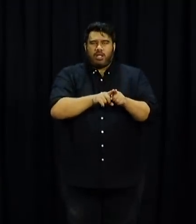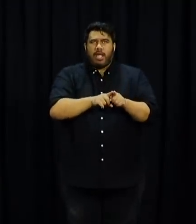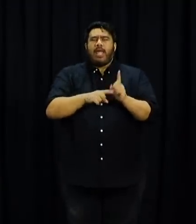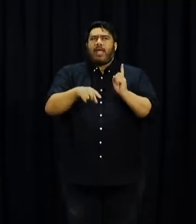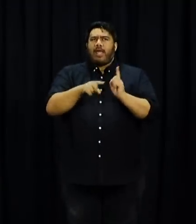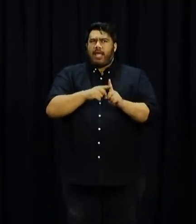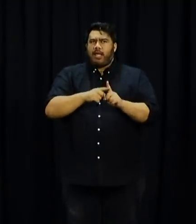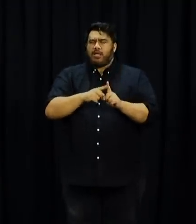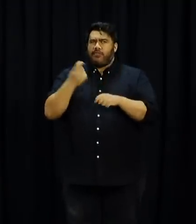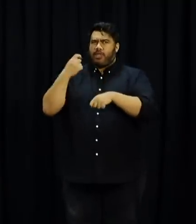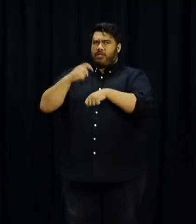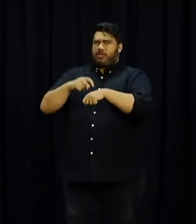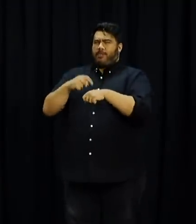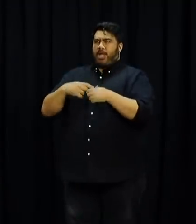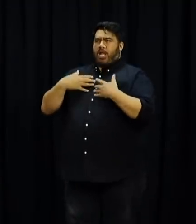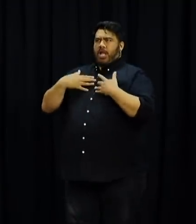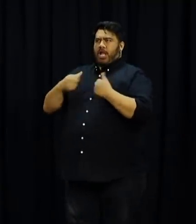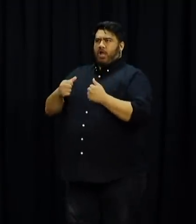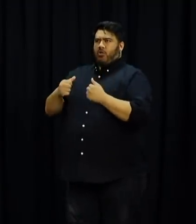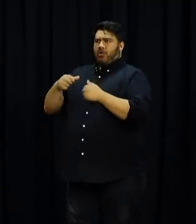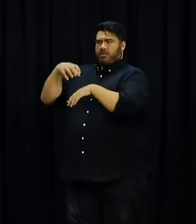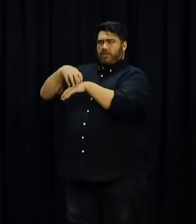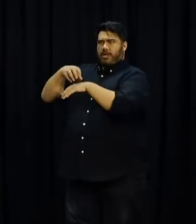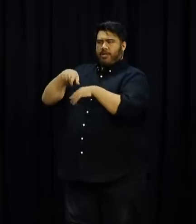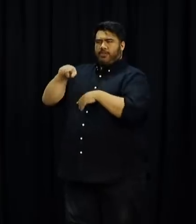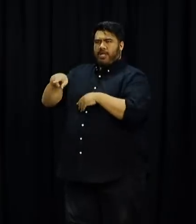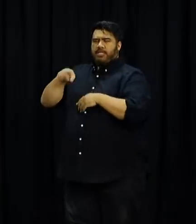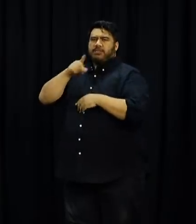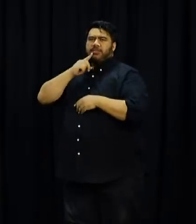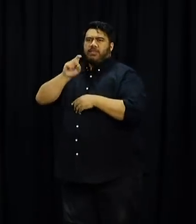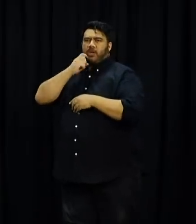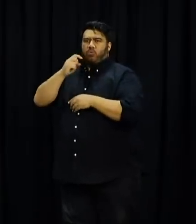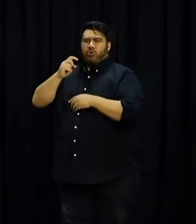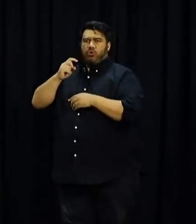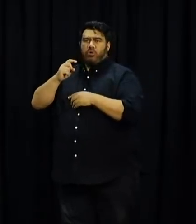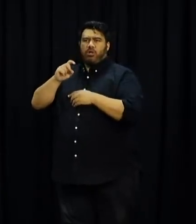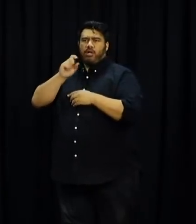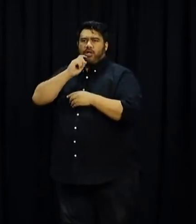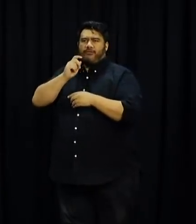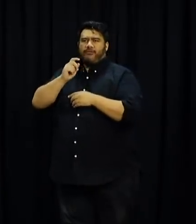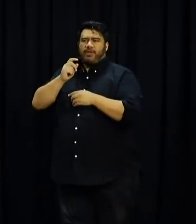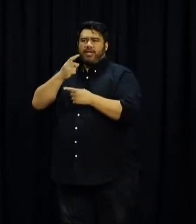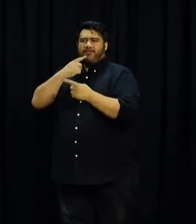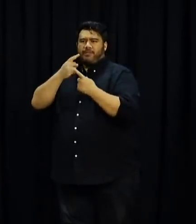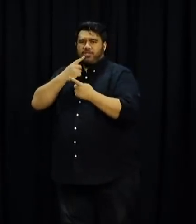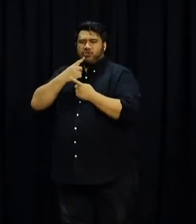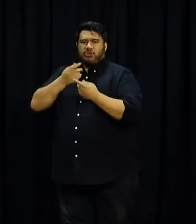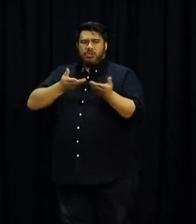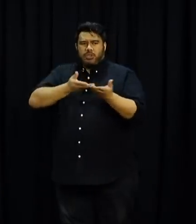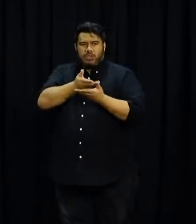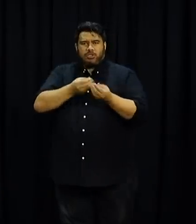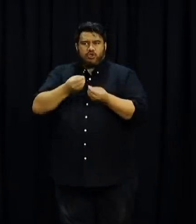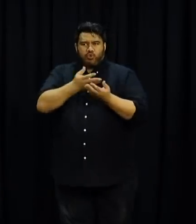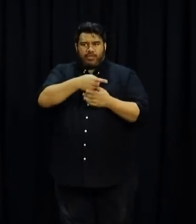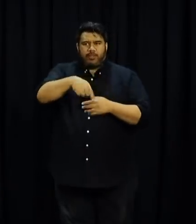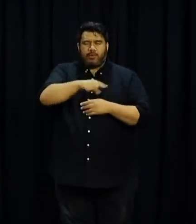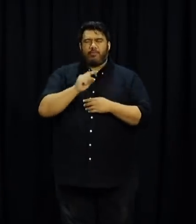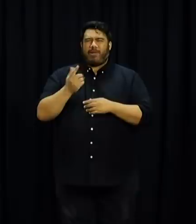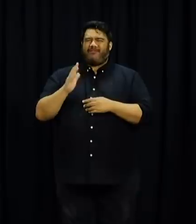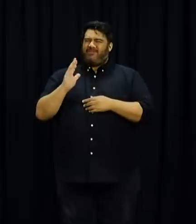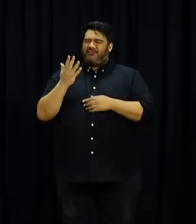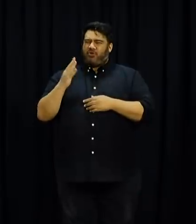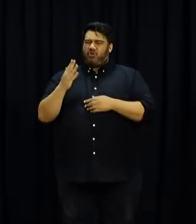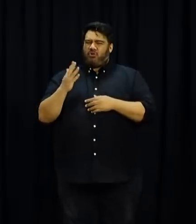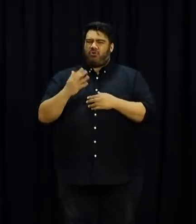briefing to those involved at 5:30. I, of course, was on the road in that time, posed a number of questions I